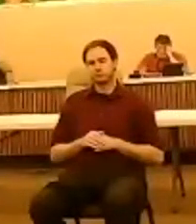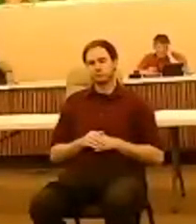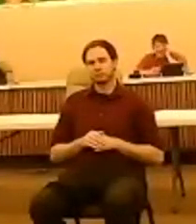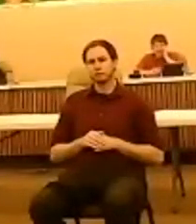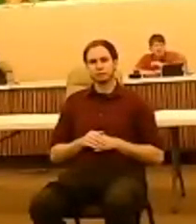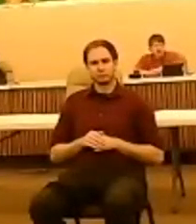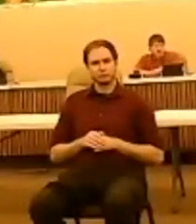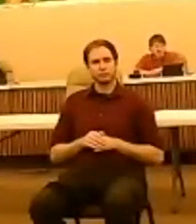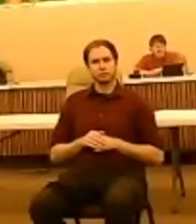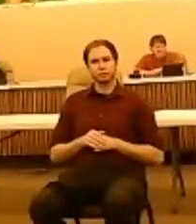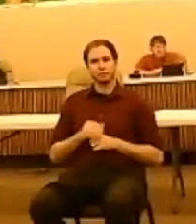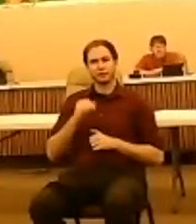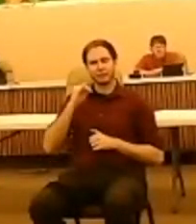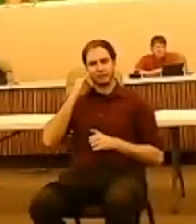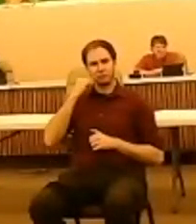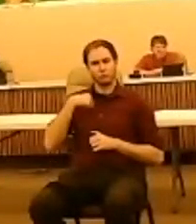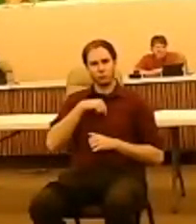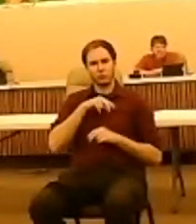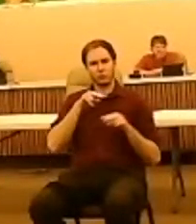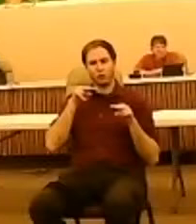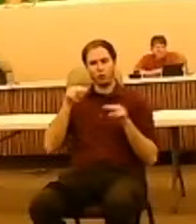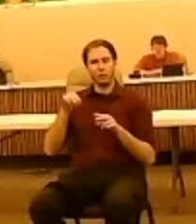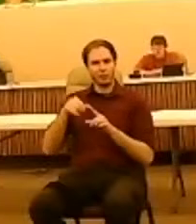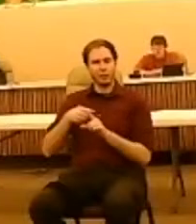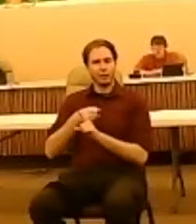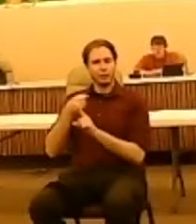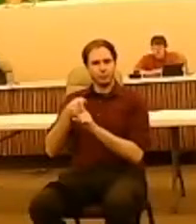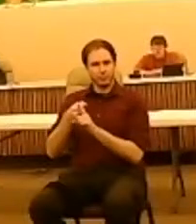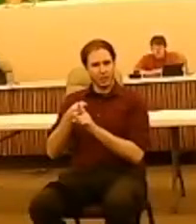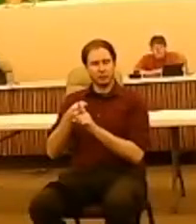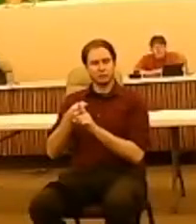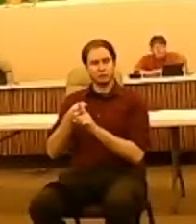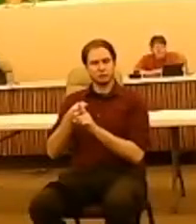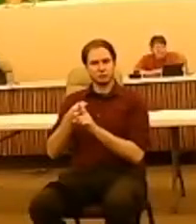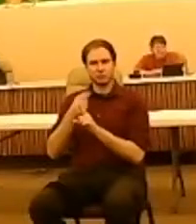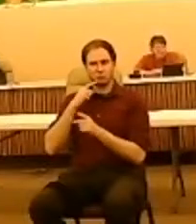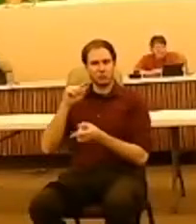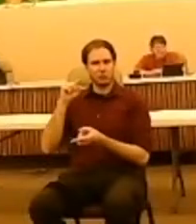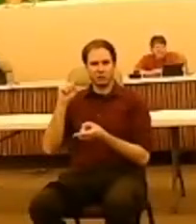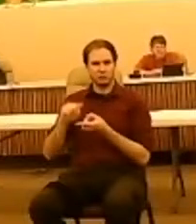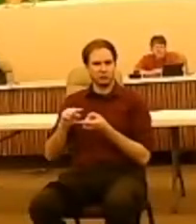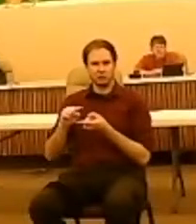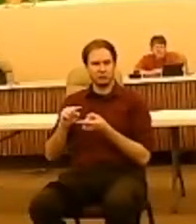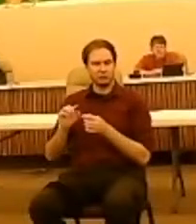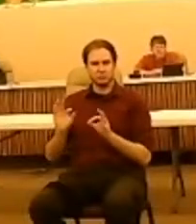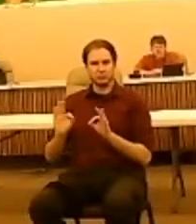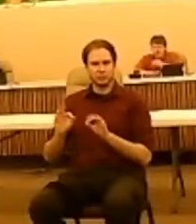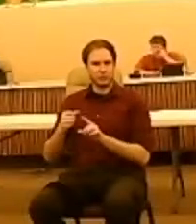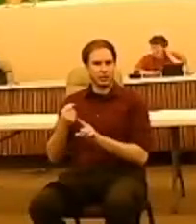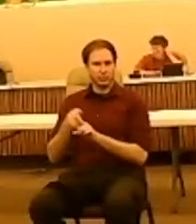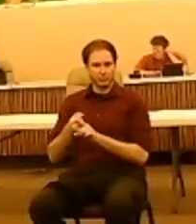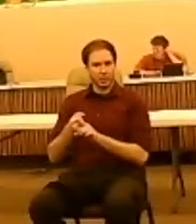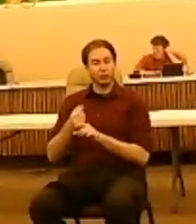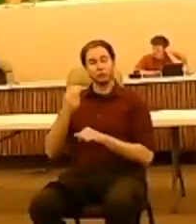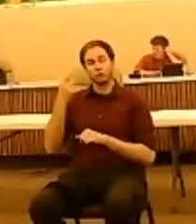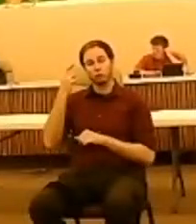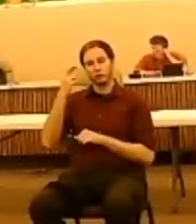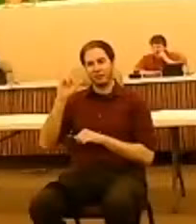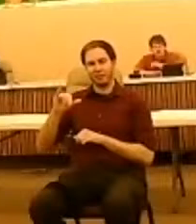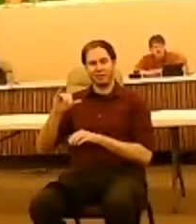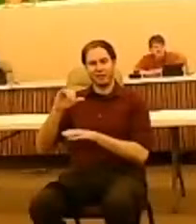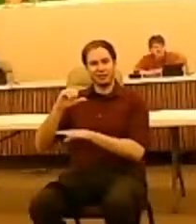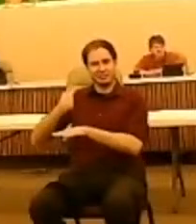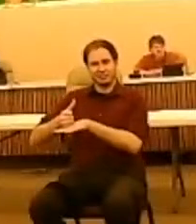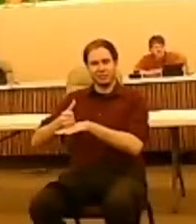When you look at from the impacts, there's really minimal impacts because the site can handle so